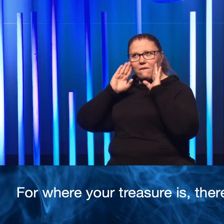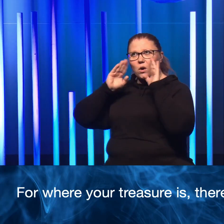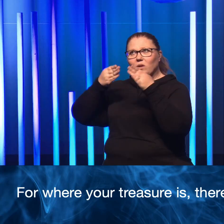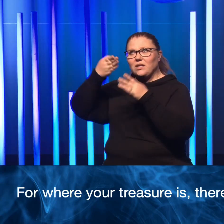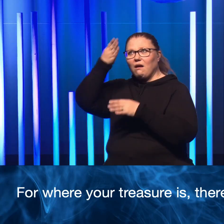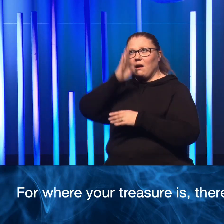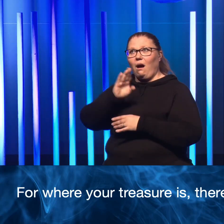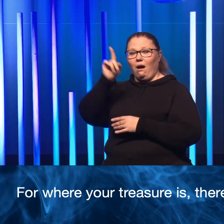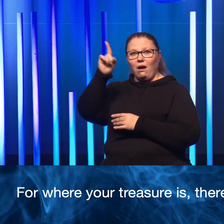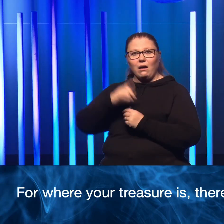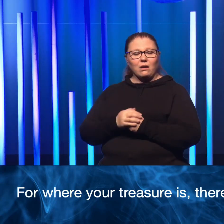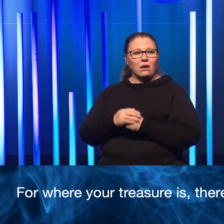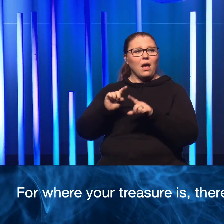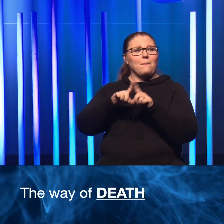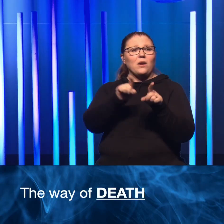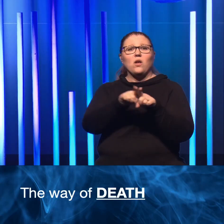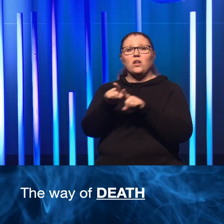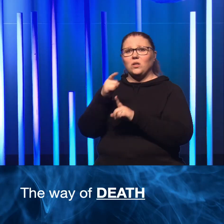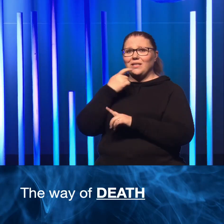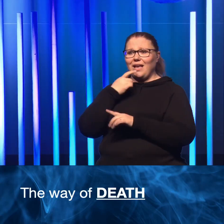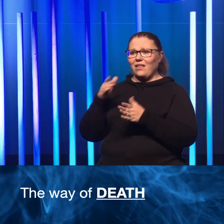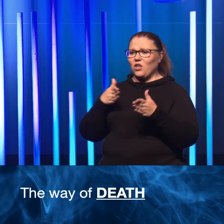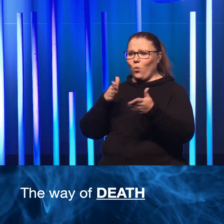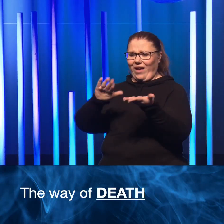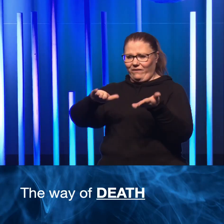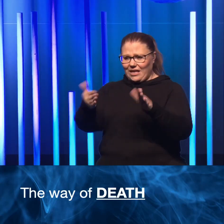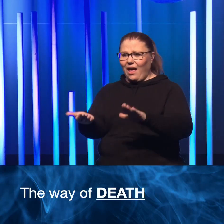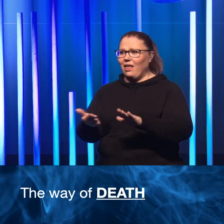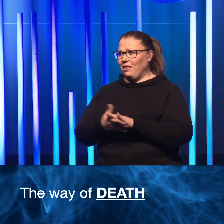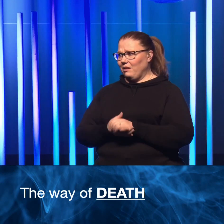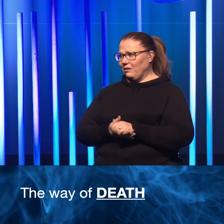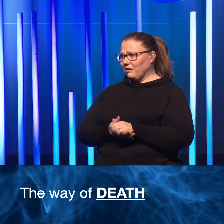God, but he would also say it was a way of death.